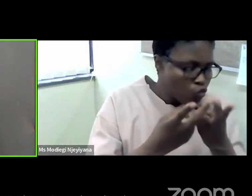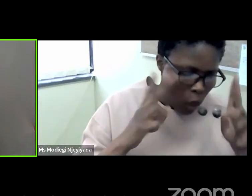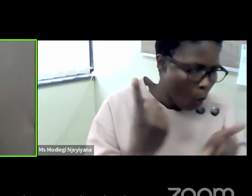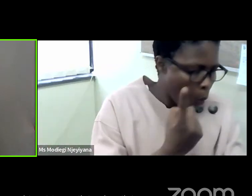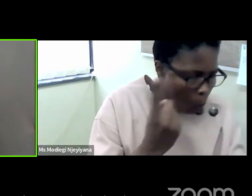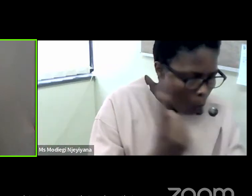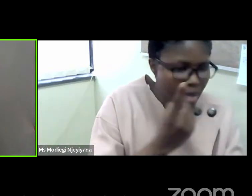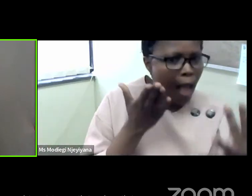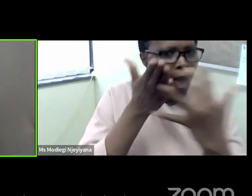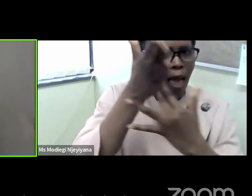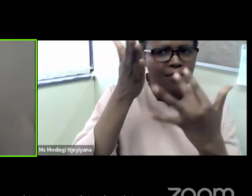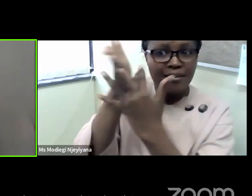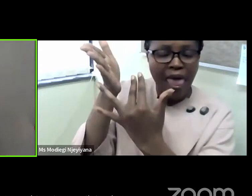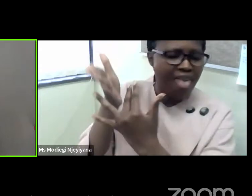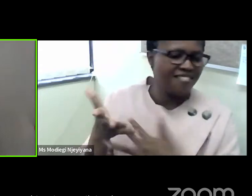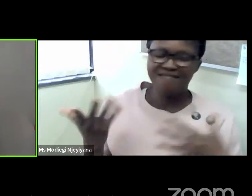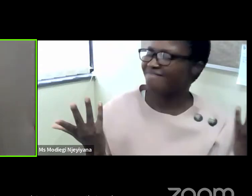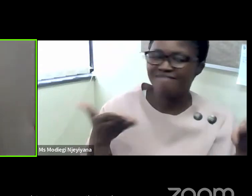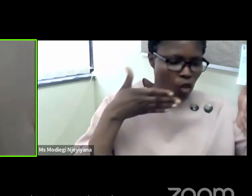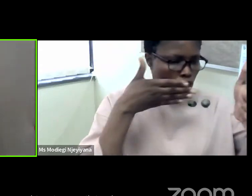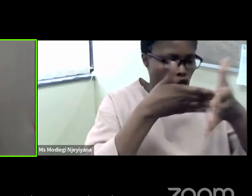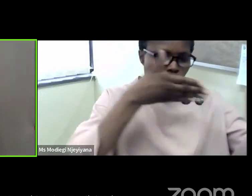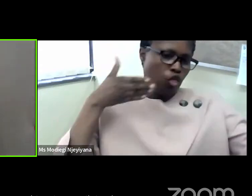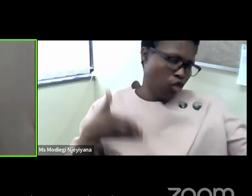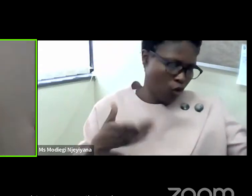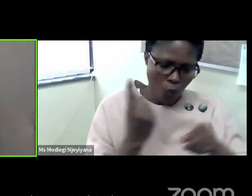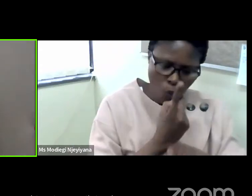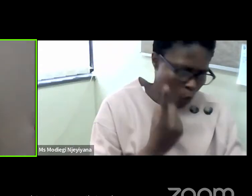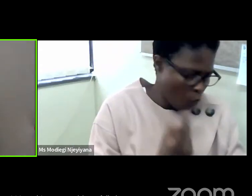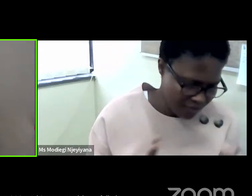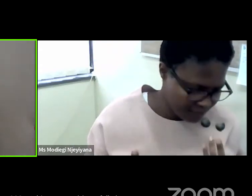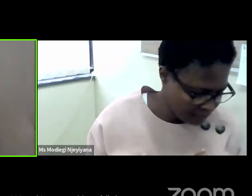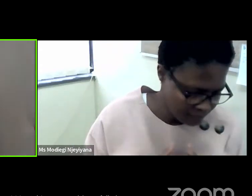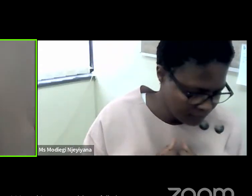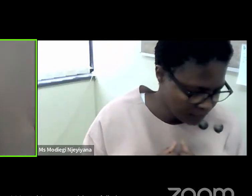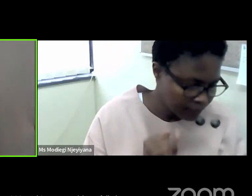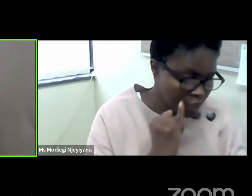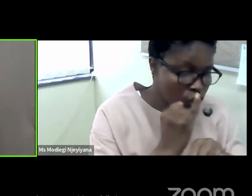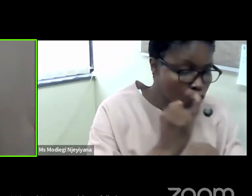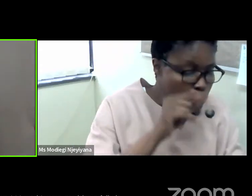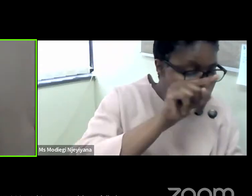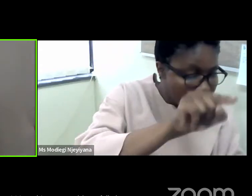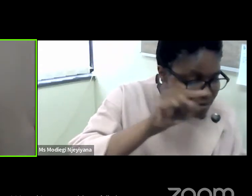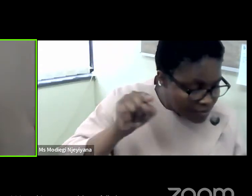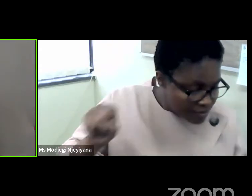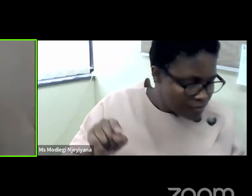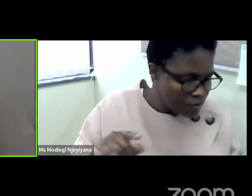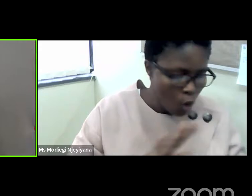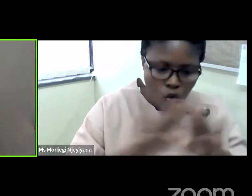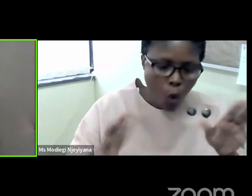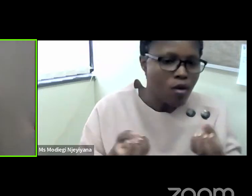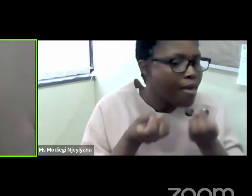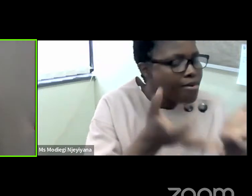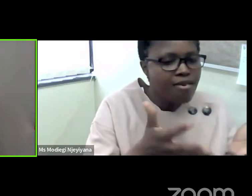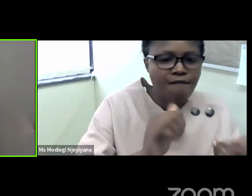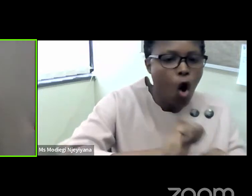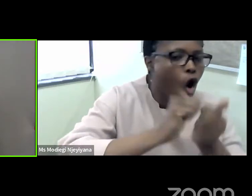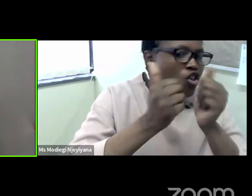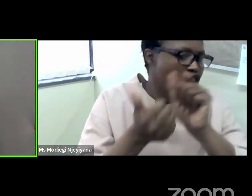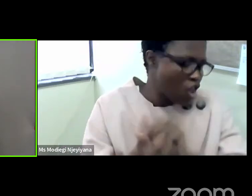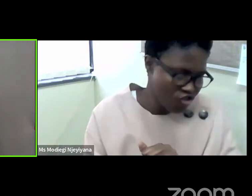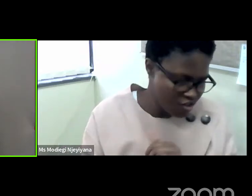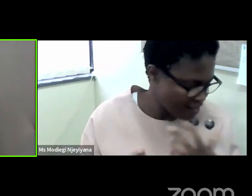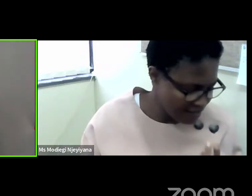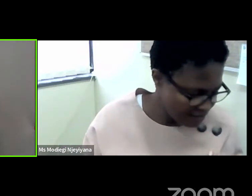Sasl users participate fully is to have exam concessions. Some universities don't allow this.